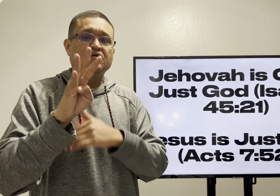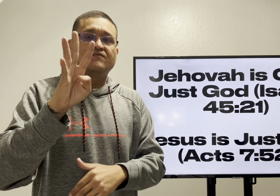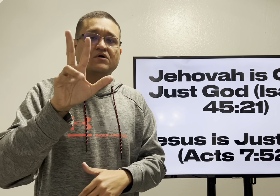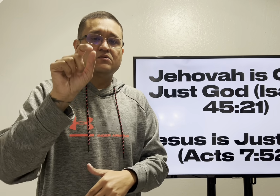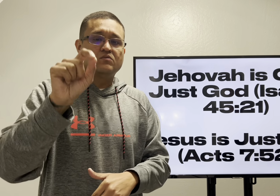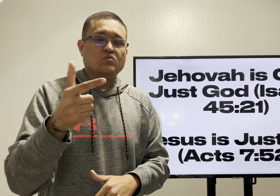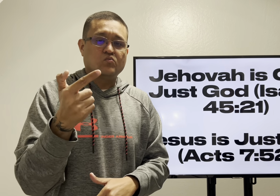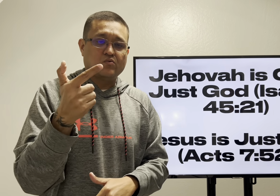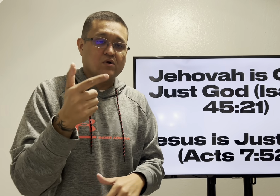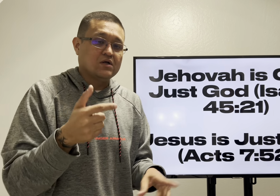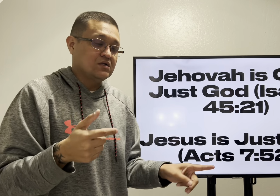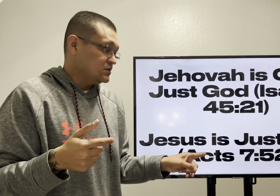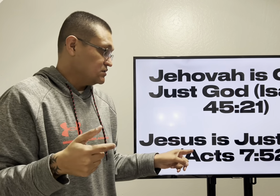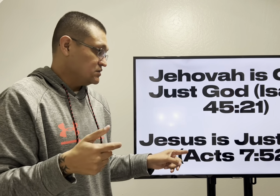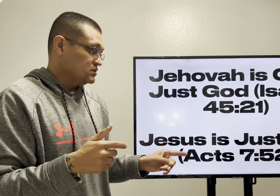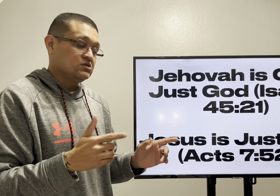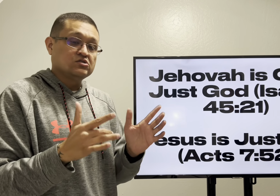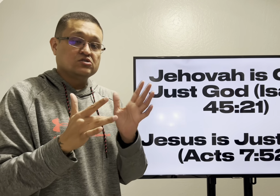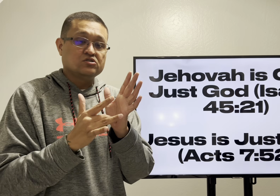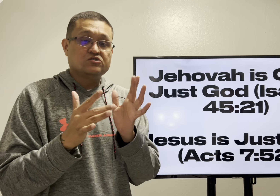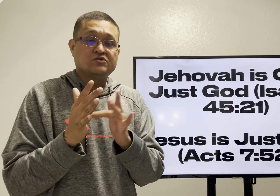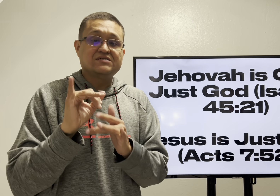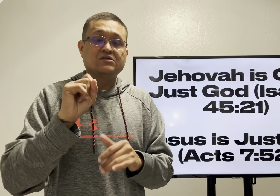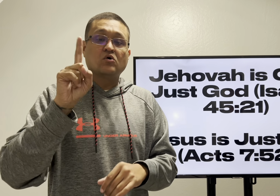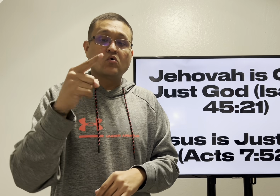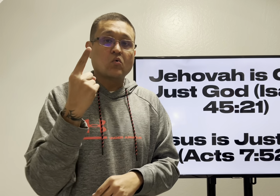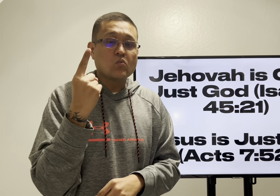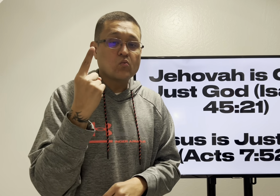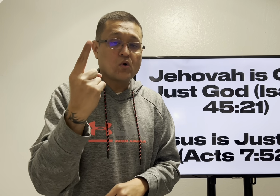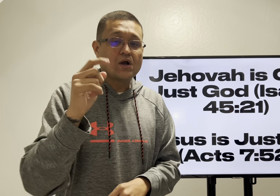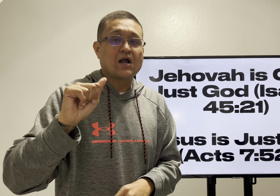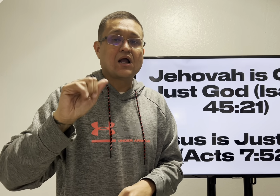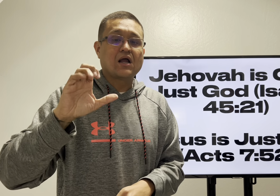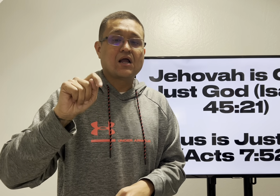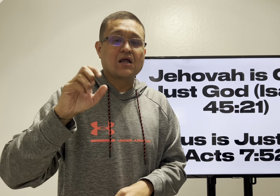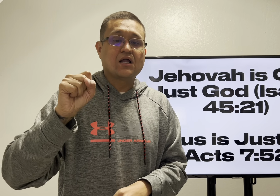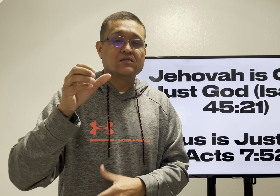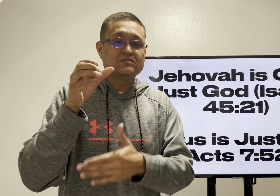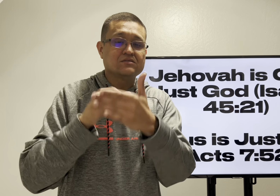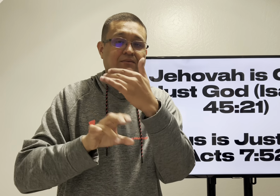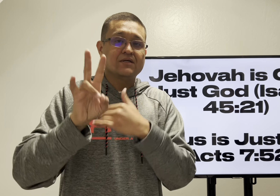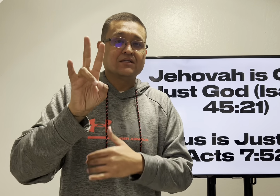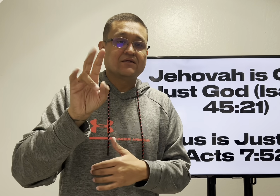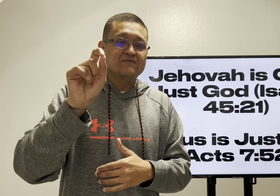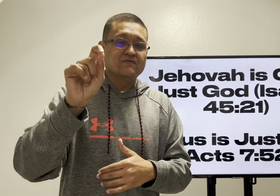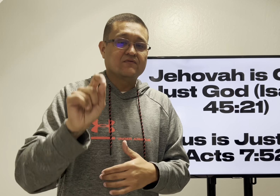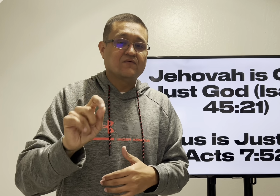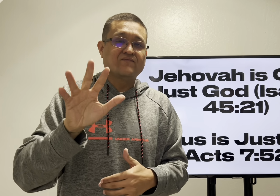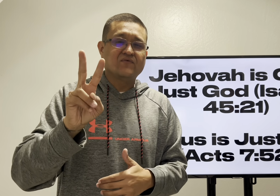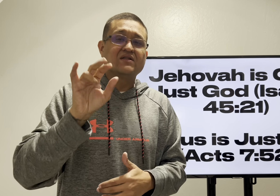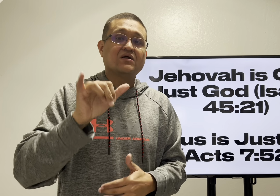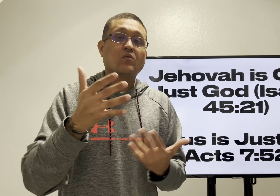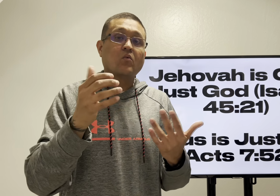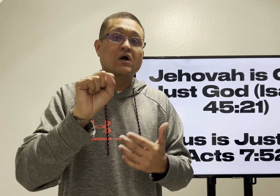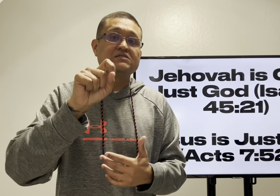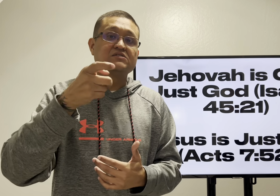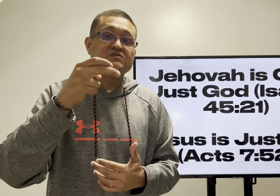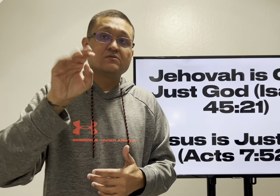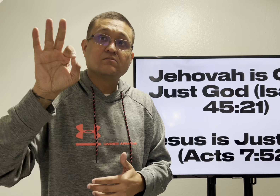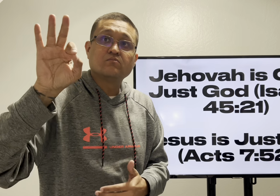Jehovah is only just God. Isaiah 45:21. Jesus is the just one.